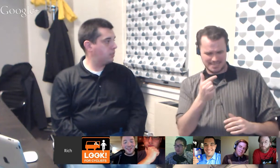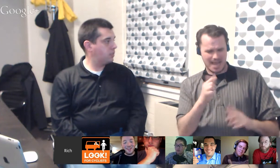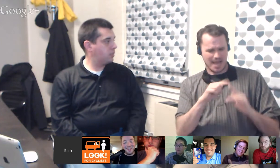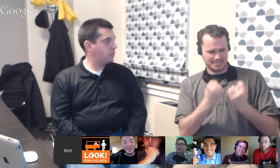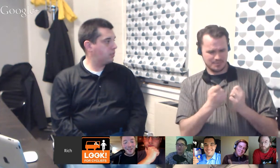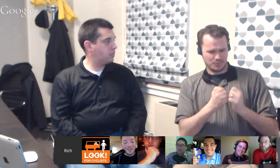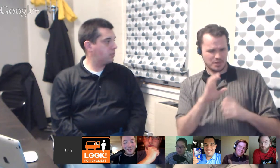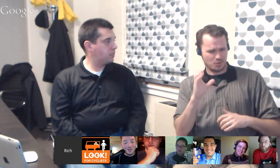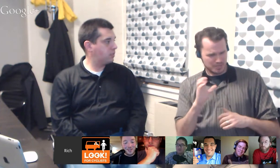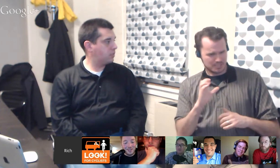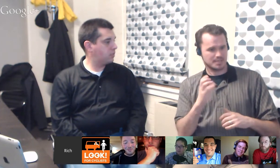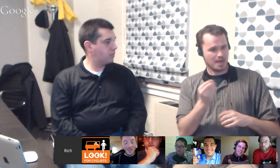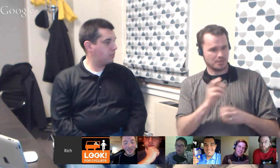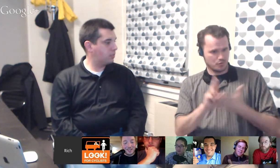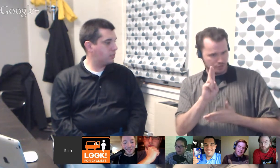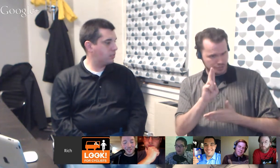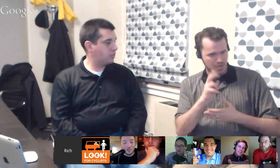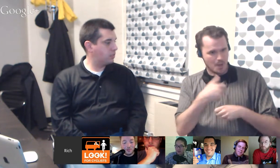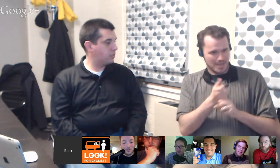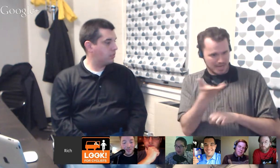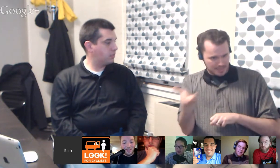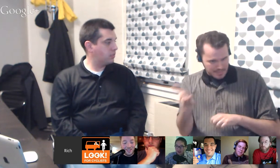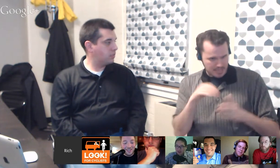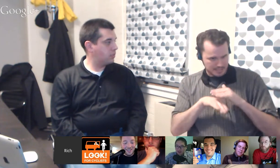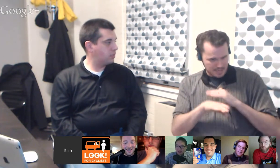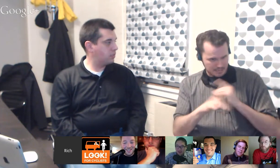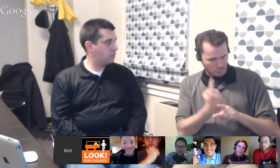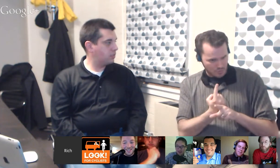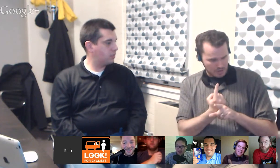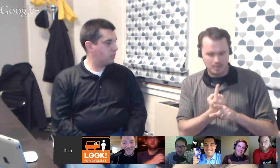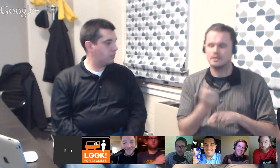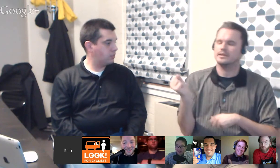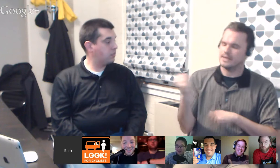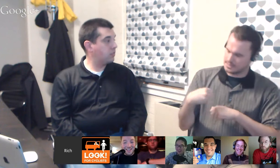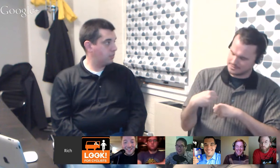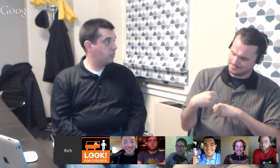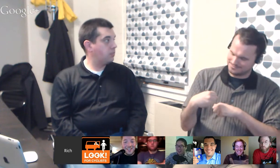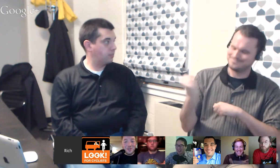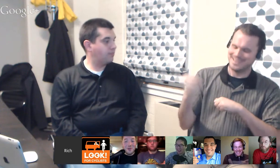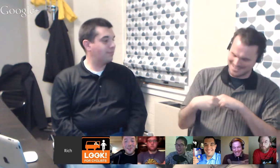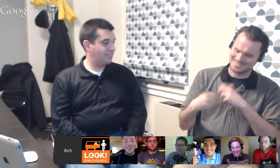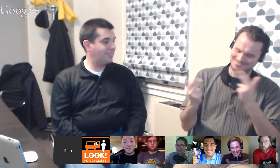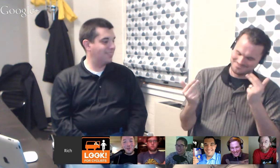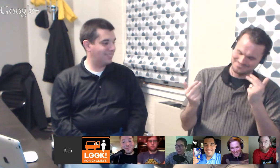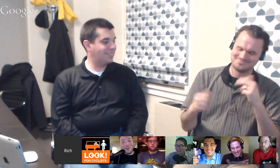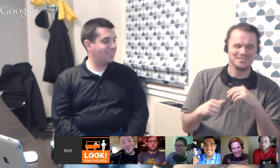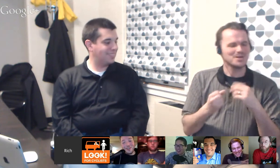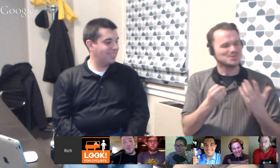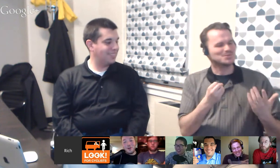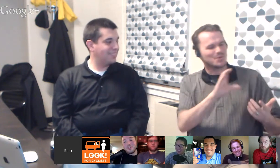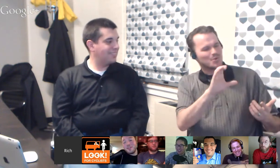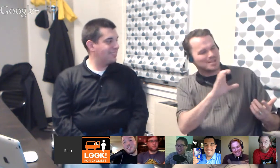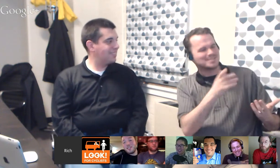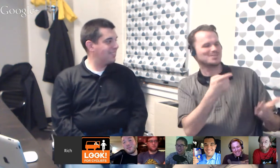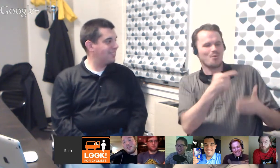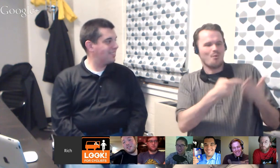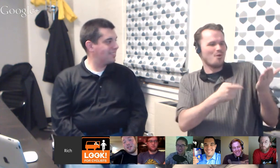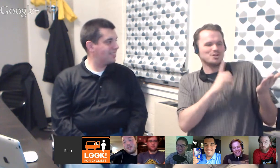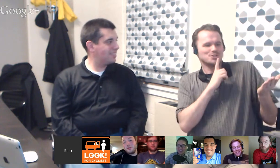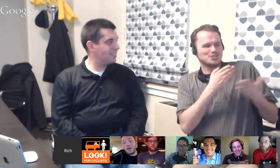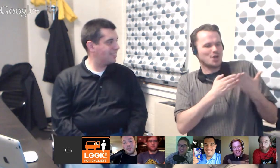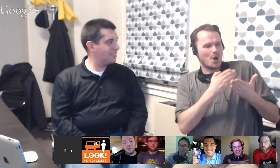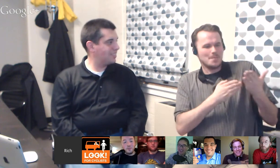right? At the university, making things accessible. Yes. So Chris, what are some of the